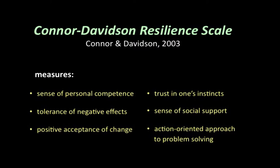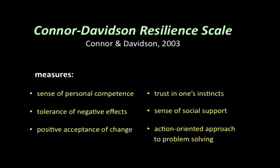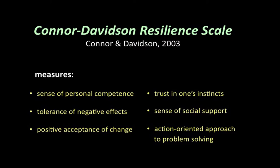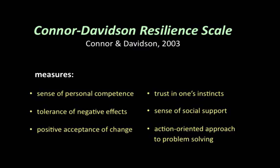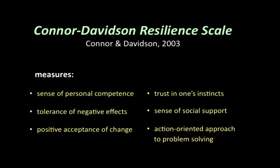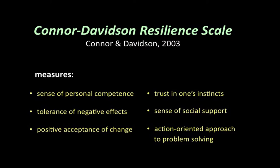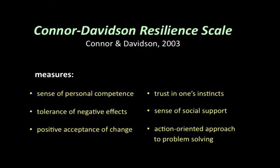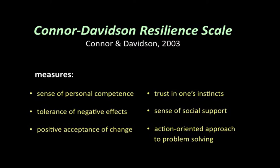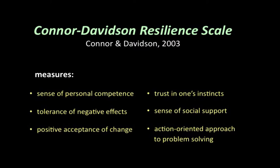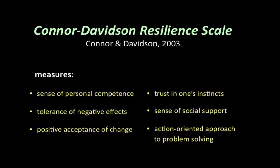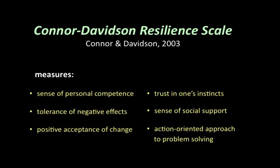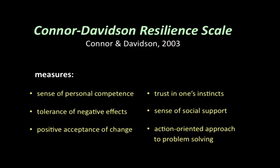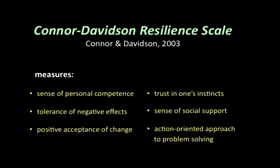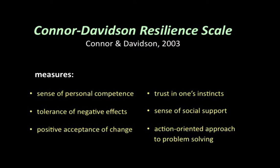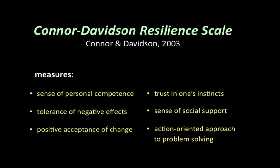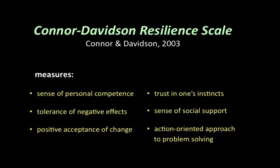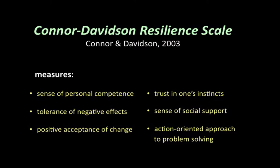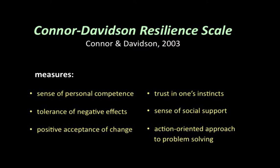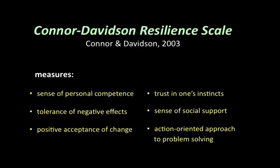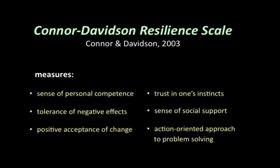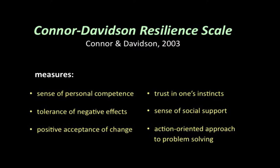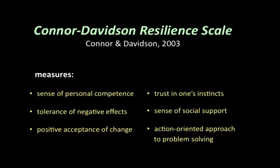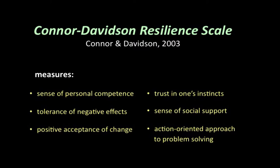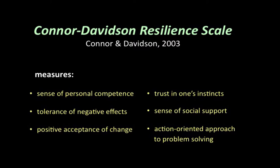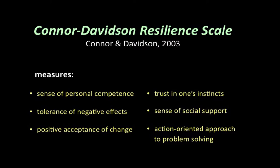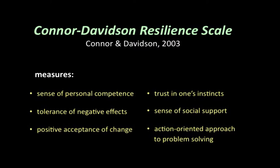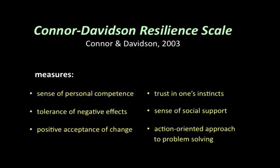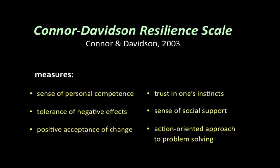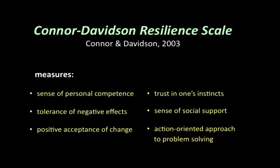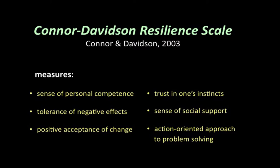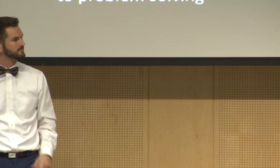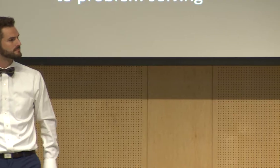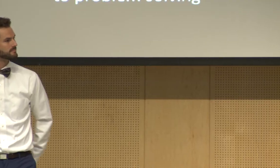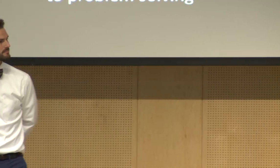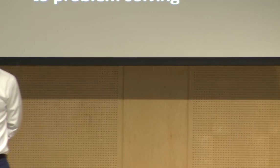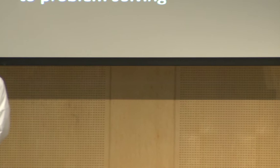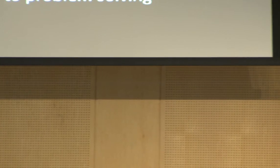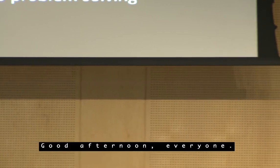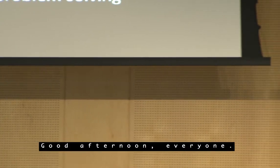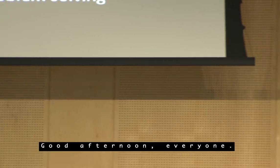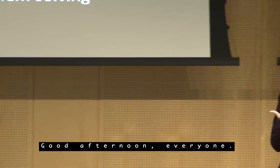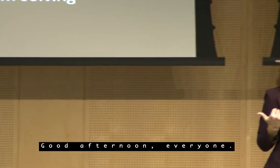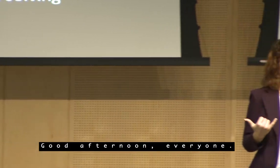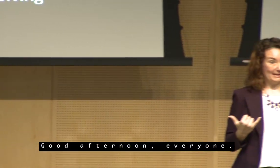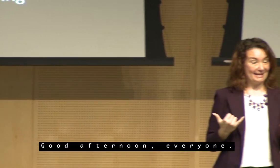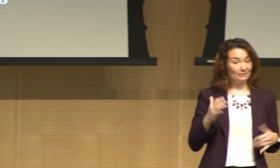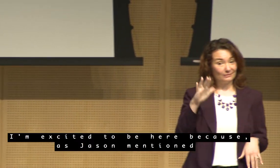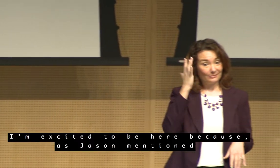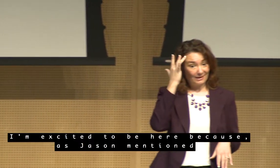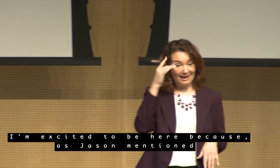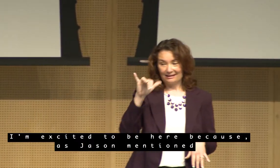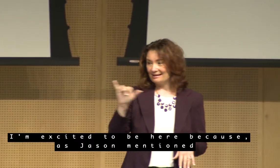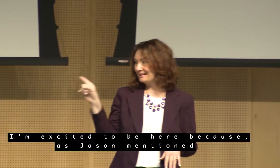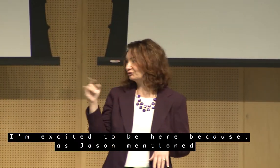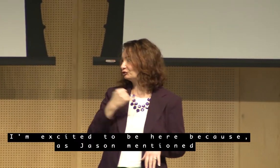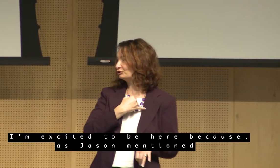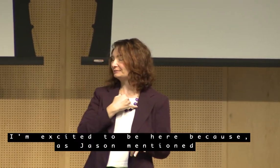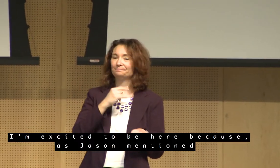Good Good afternoon, everyone. I'm excited to be here because, as